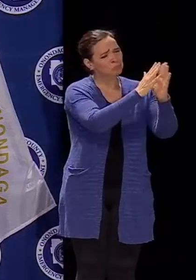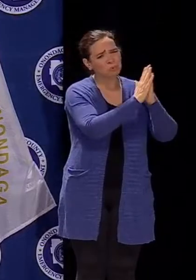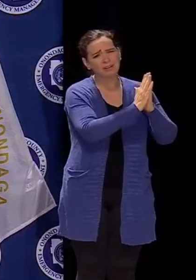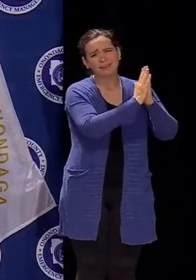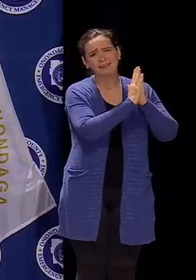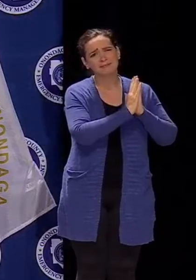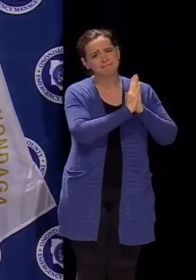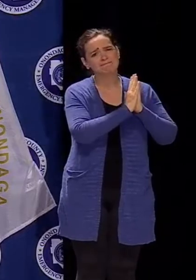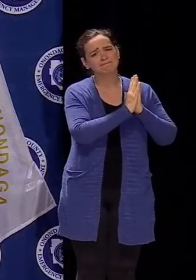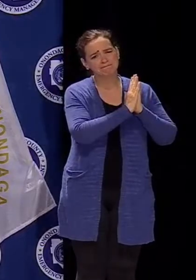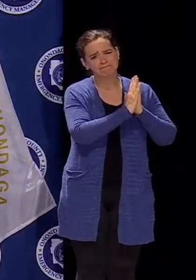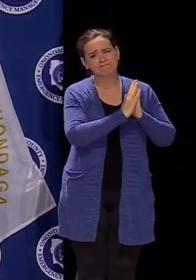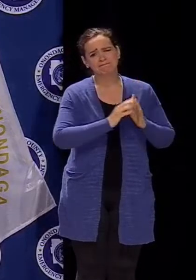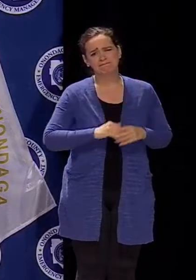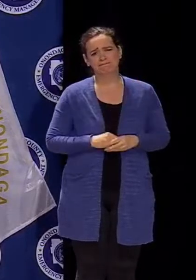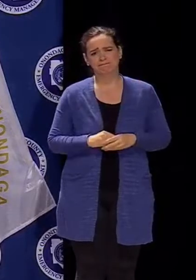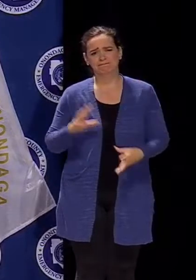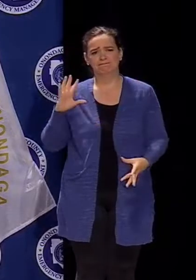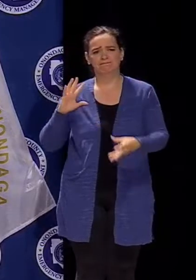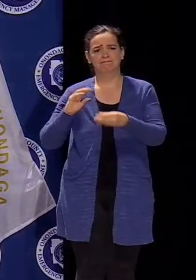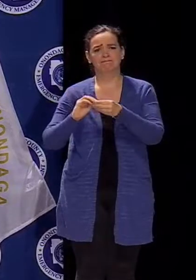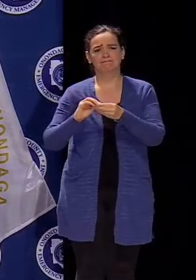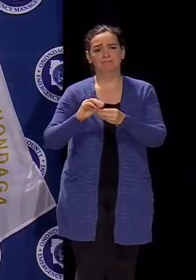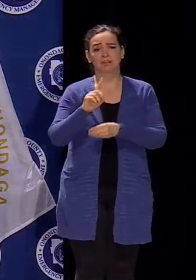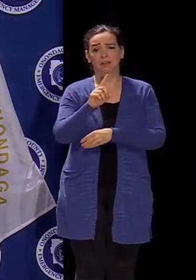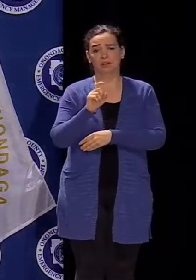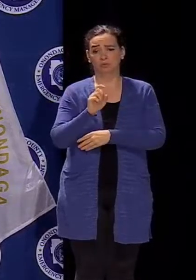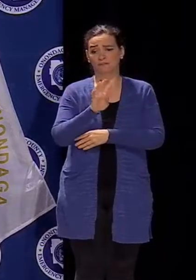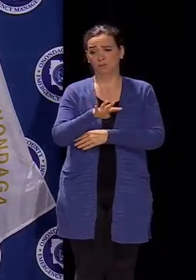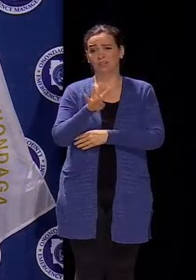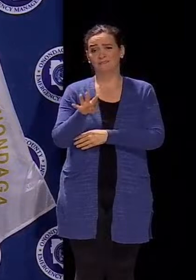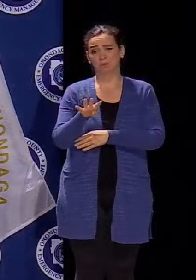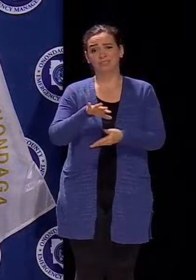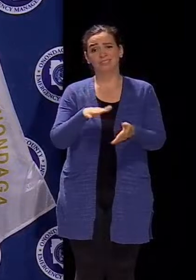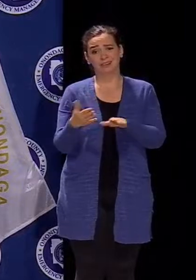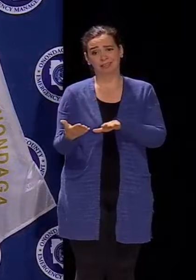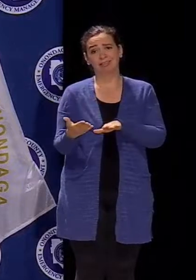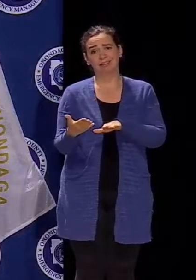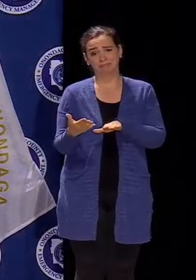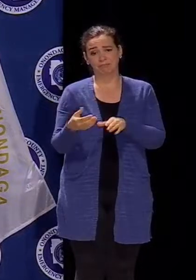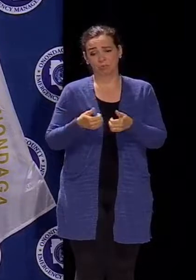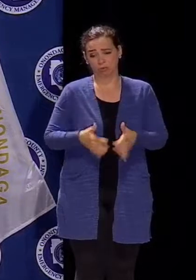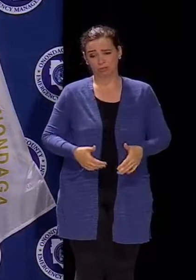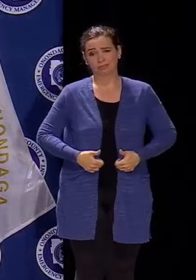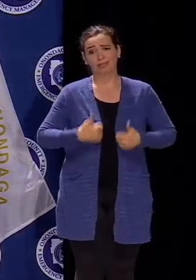We've now lost 144 people in our county to COVID-19.